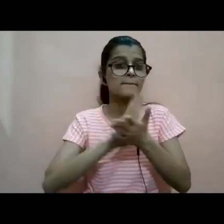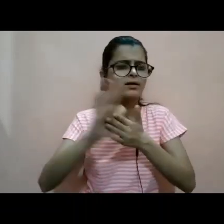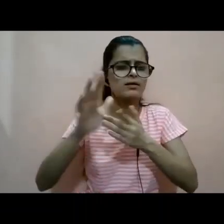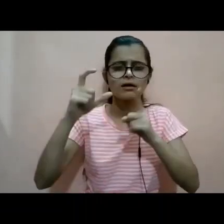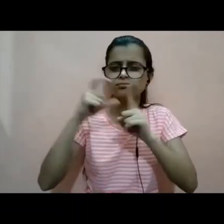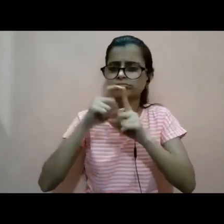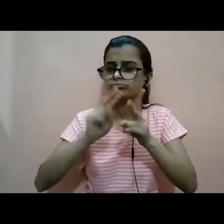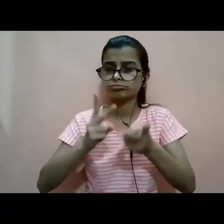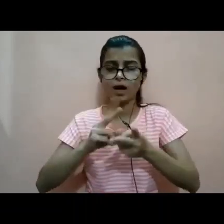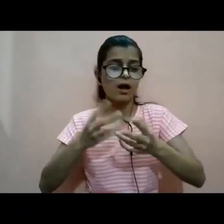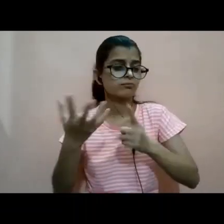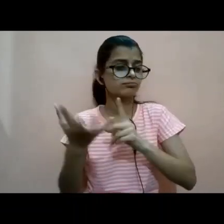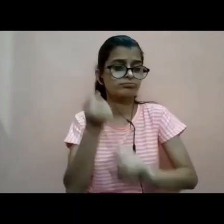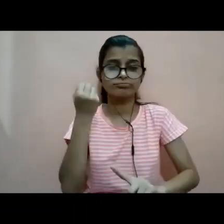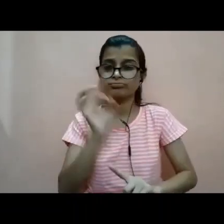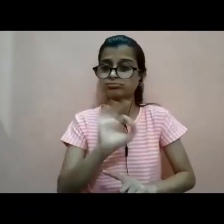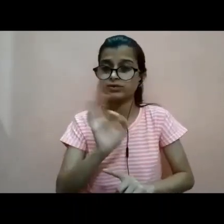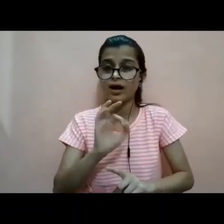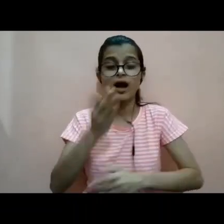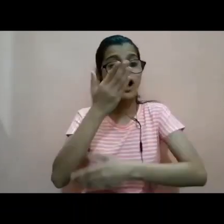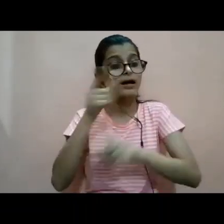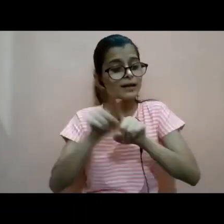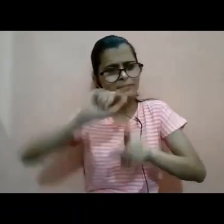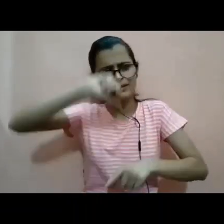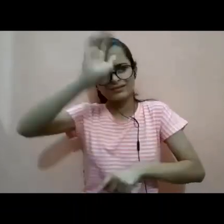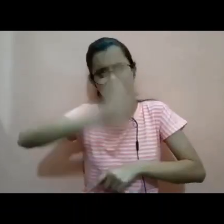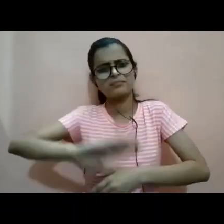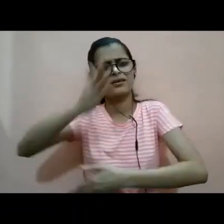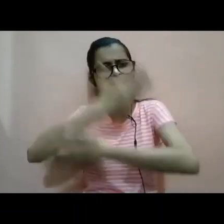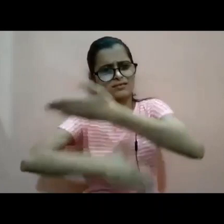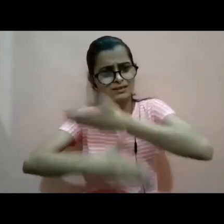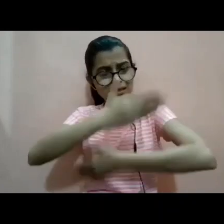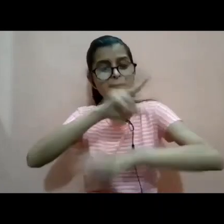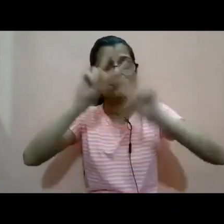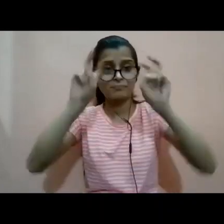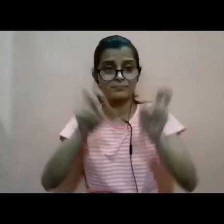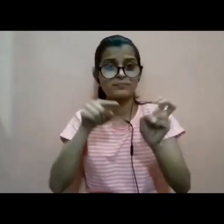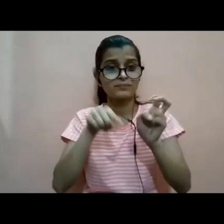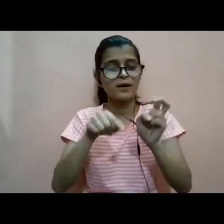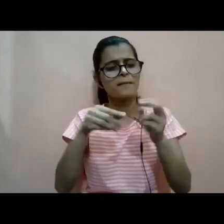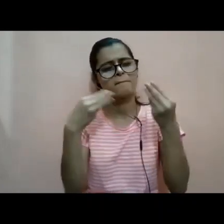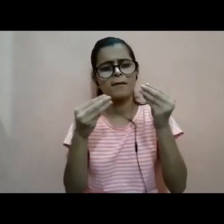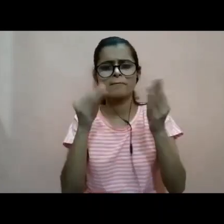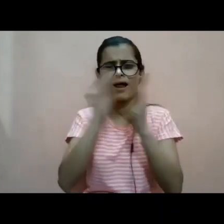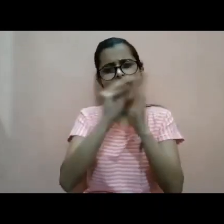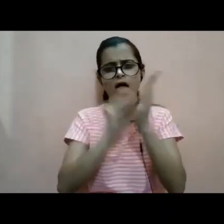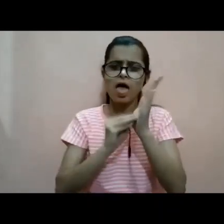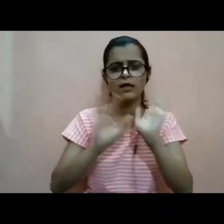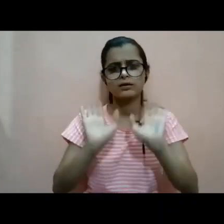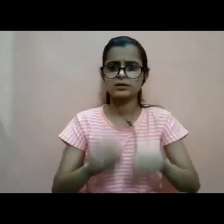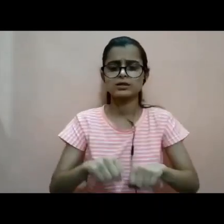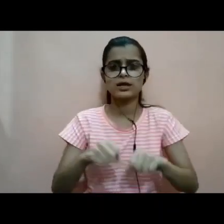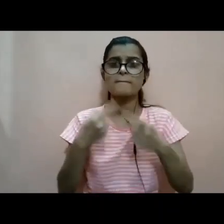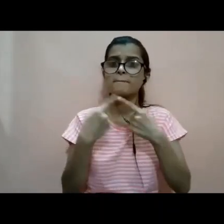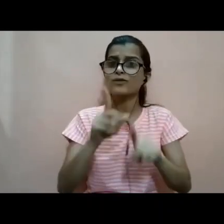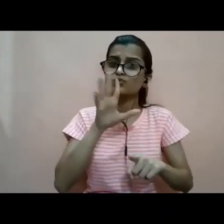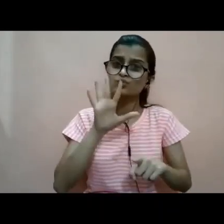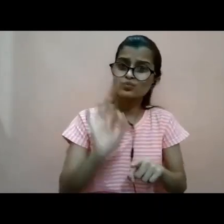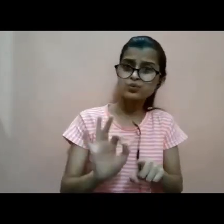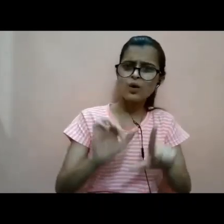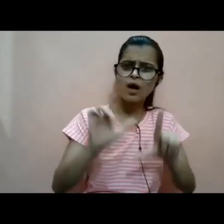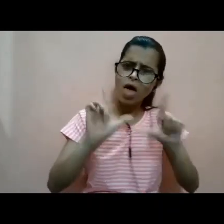disability reservation is not like on paper it is there, but facts